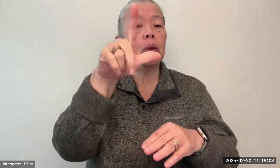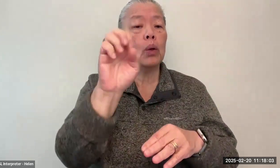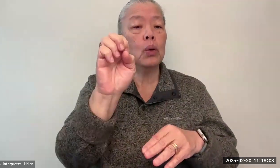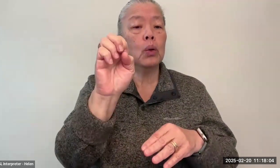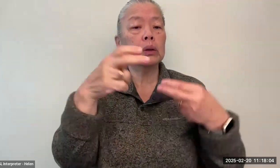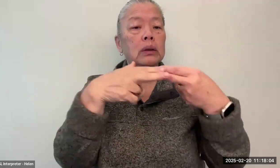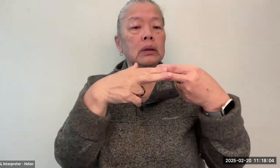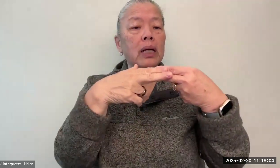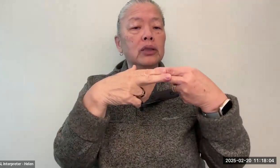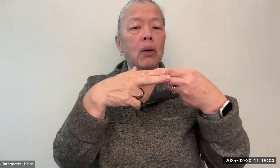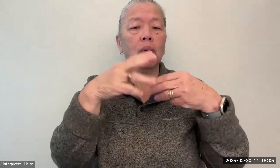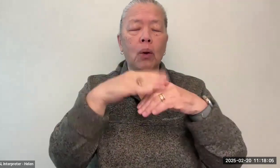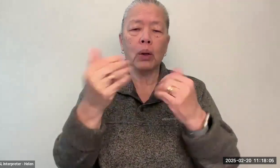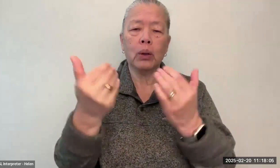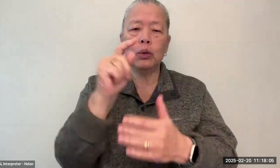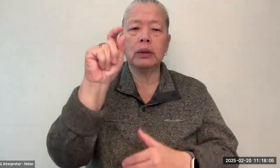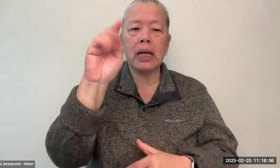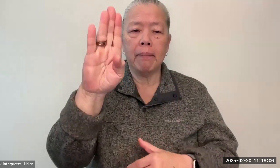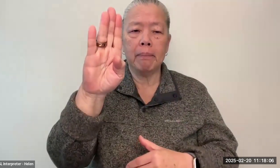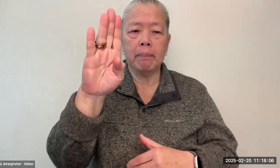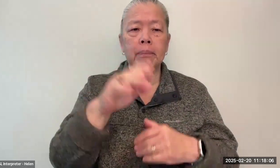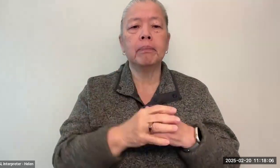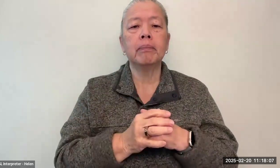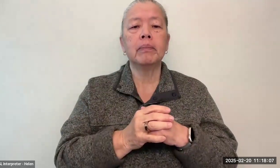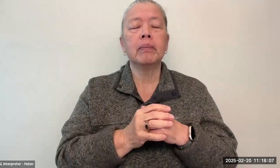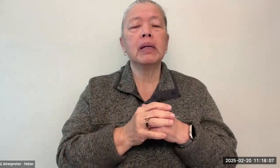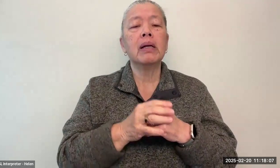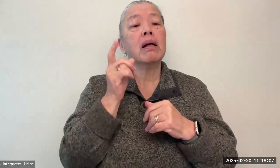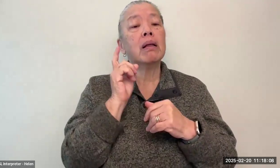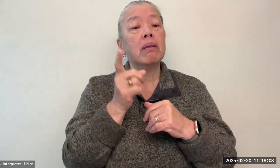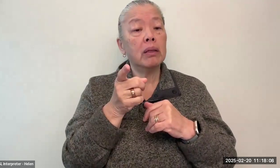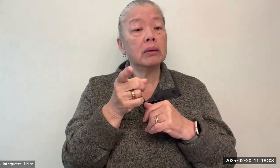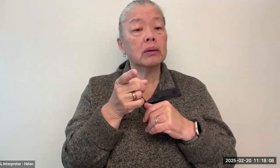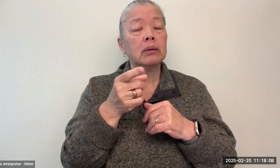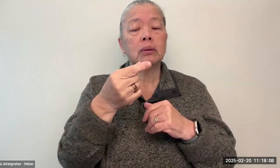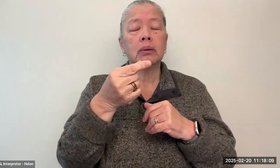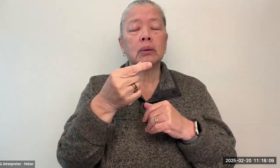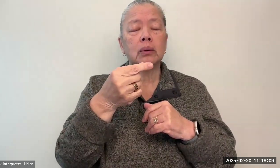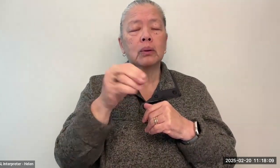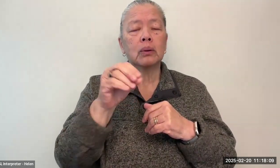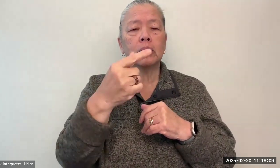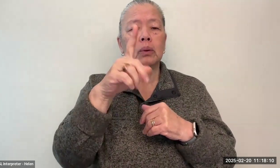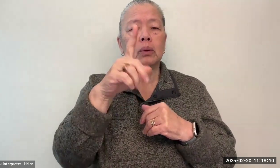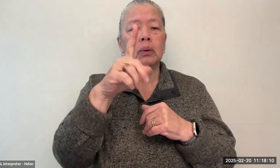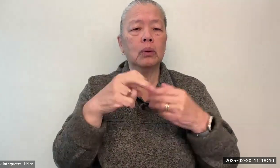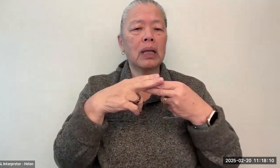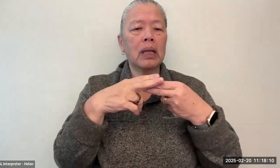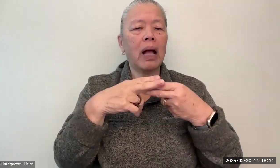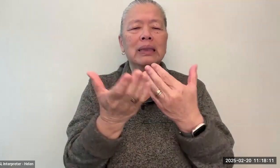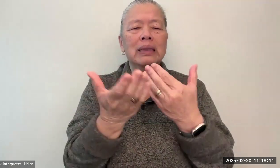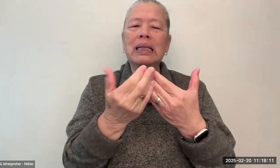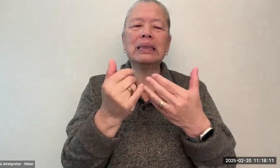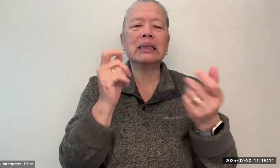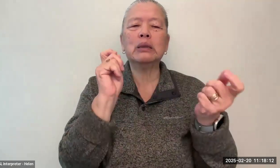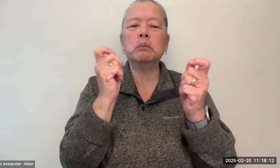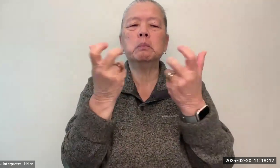in a new tab on your browser. Now, we created this resource in Google Slides to make it easily customizable for different